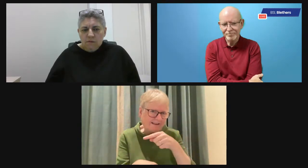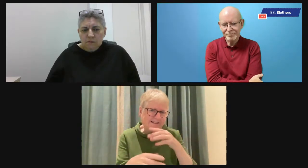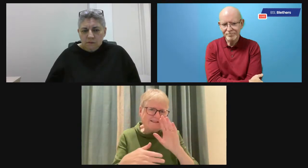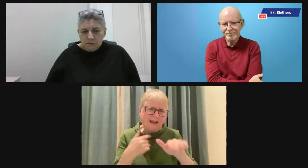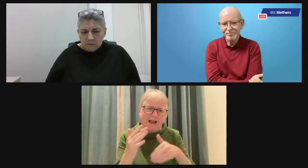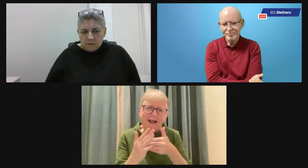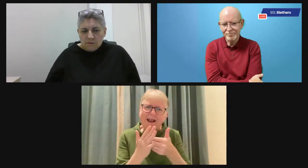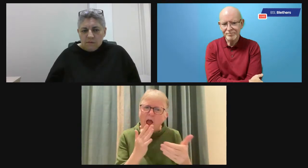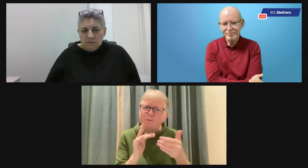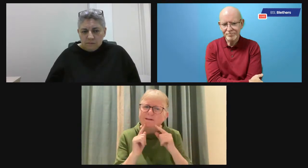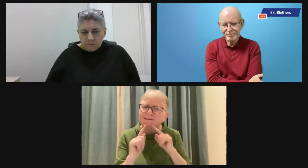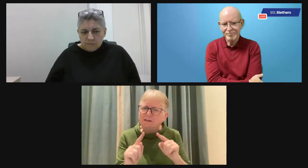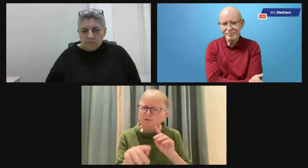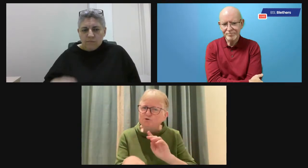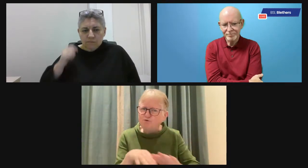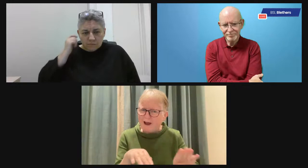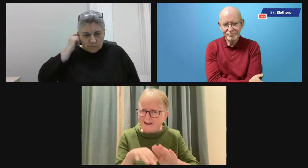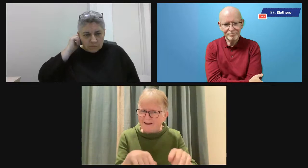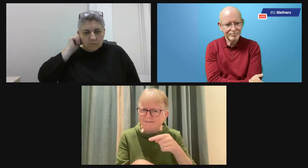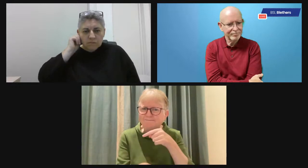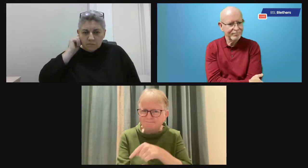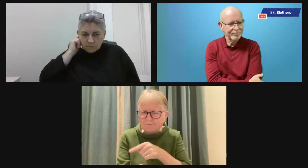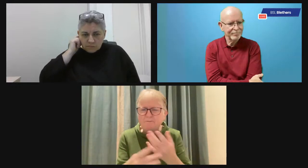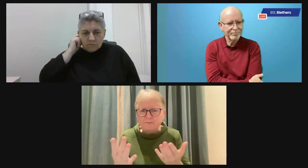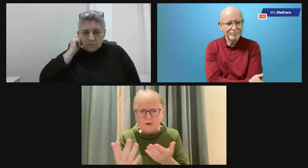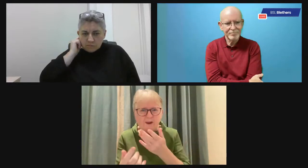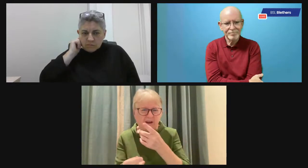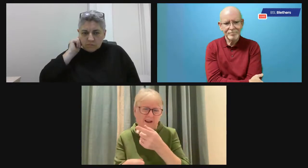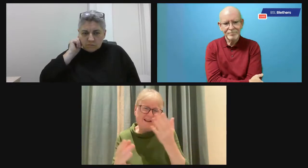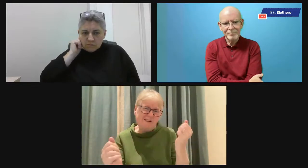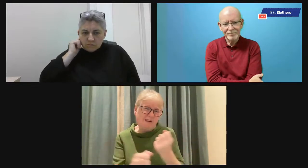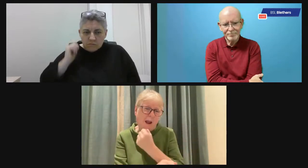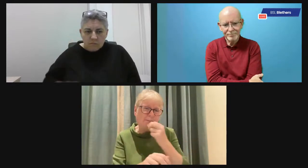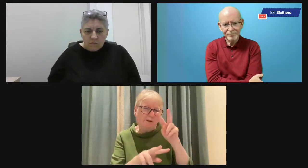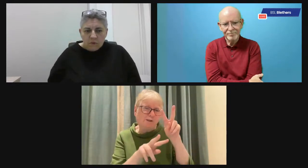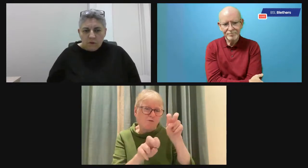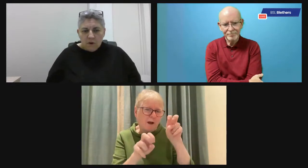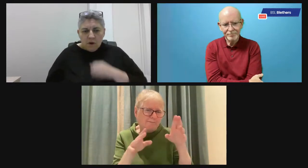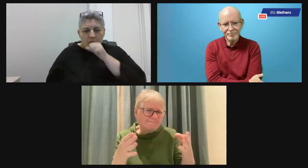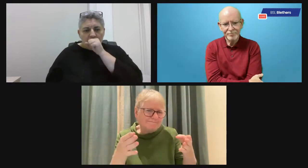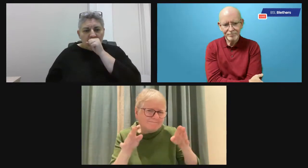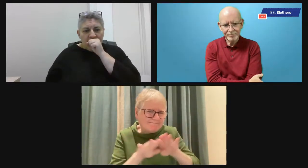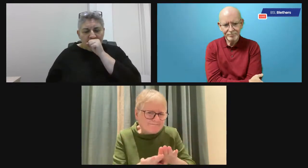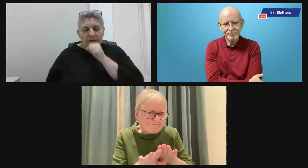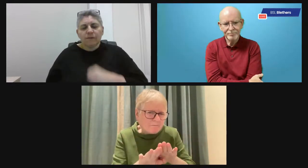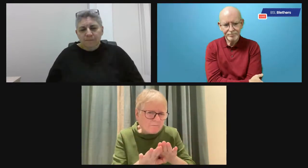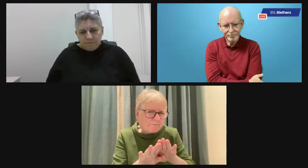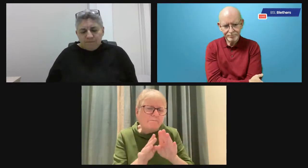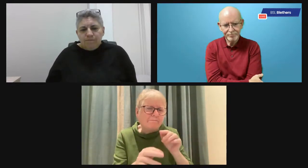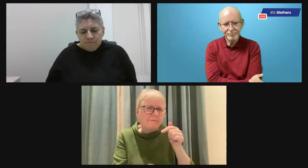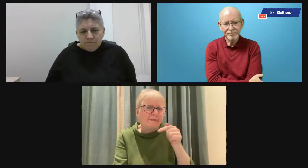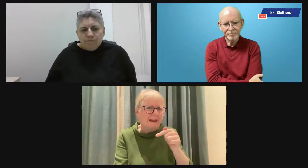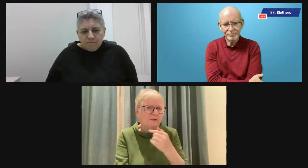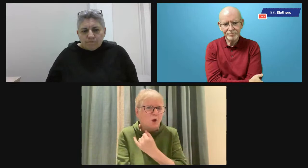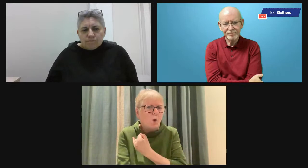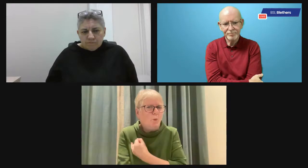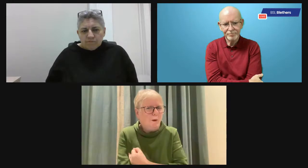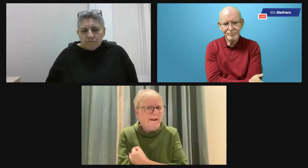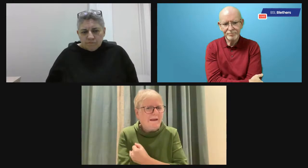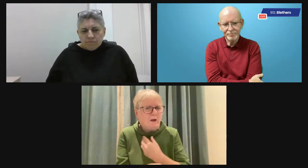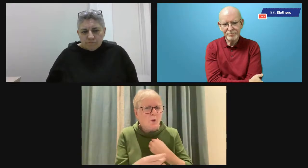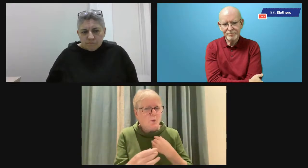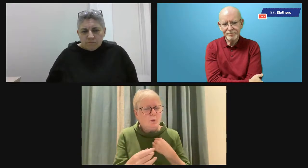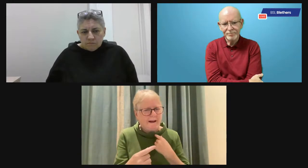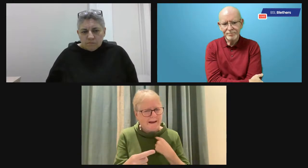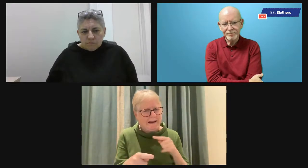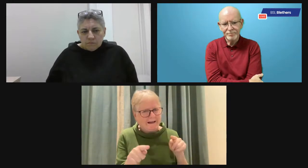I think that deaf people need to go to something like the STTC for their sign language tutor training. Sadly, Durham